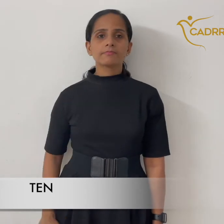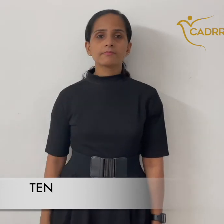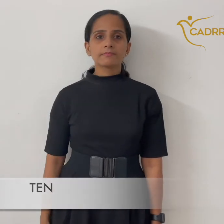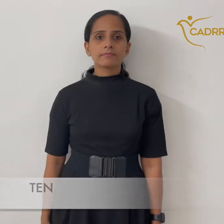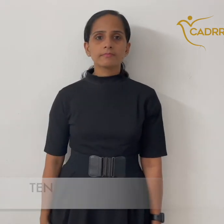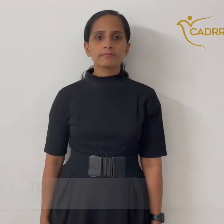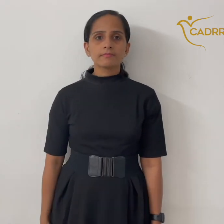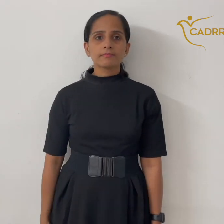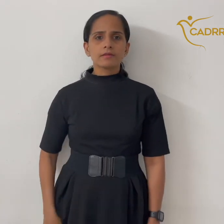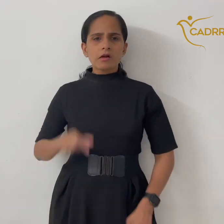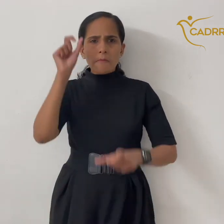10.